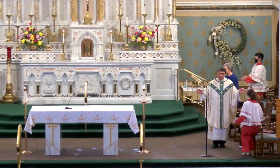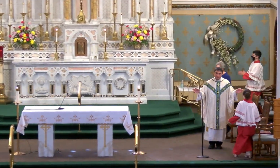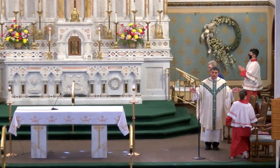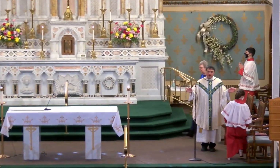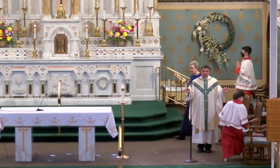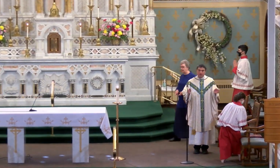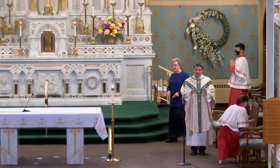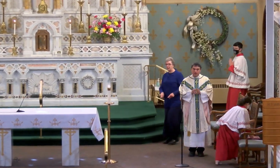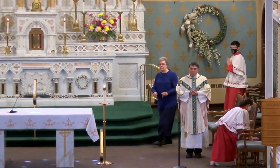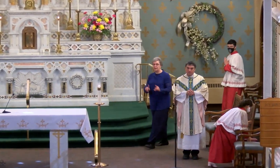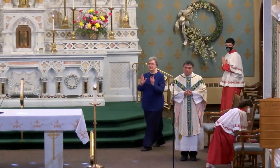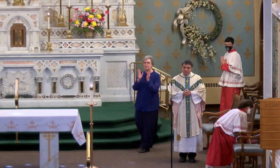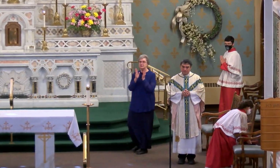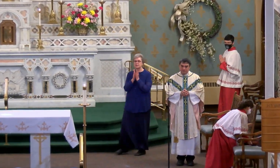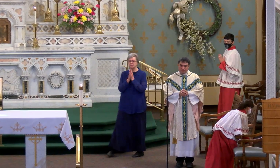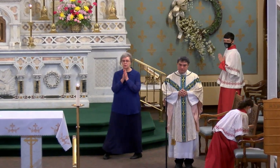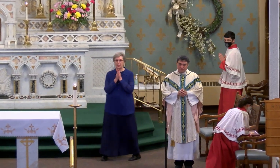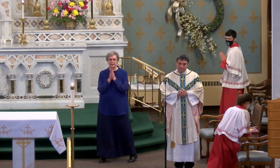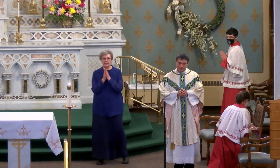Let us pray.